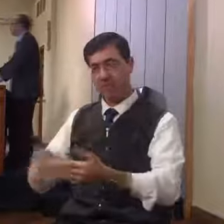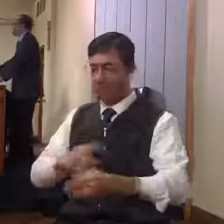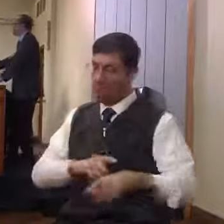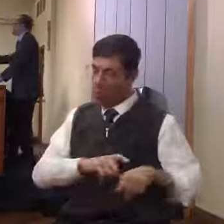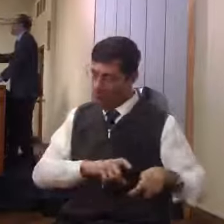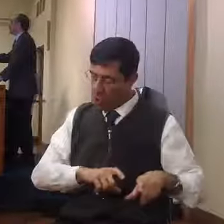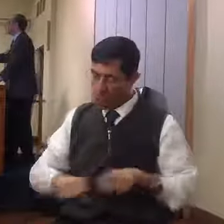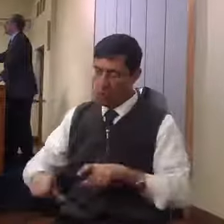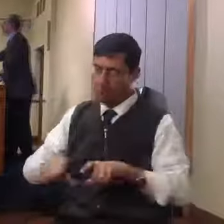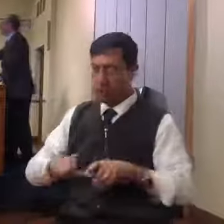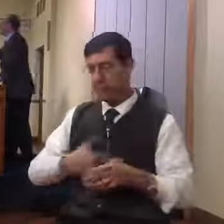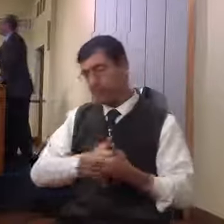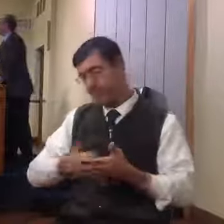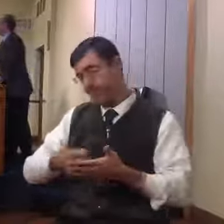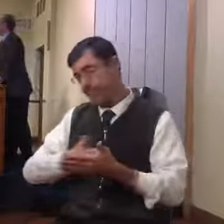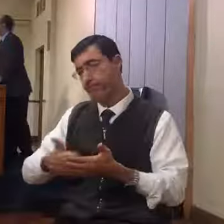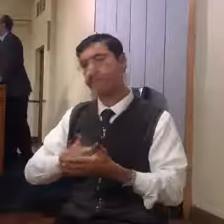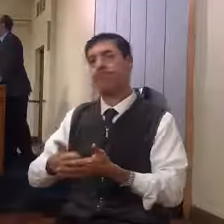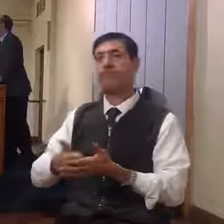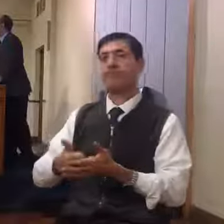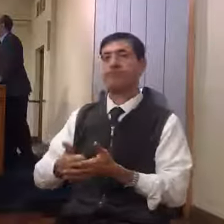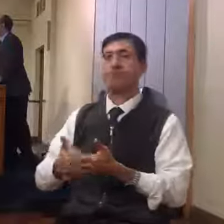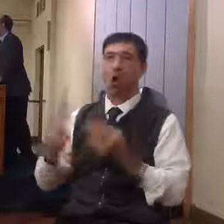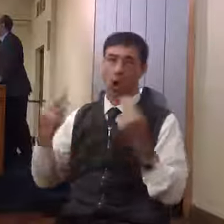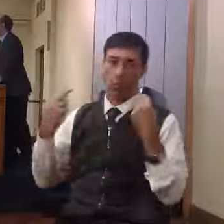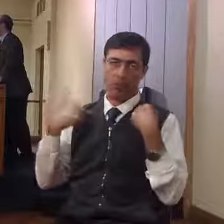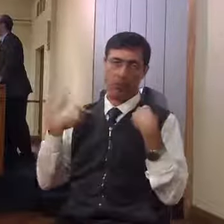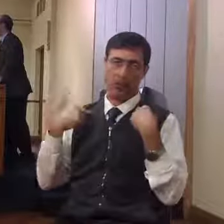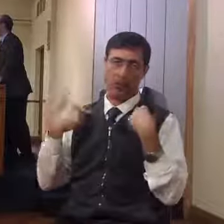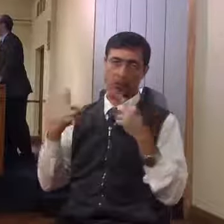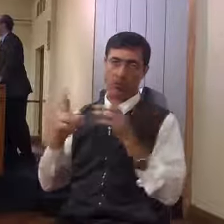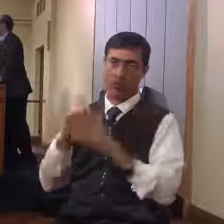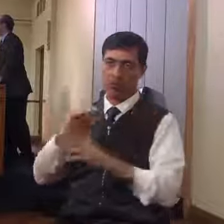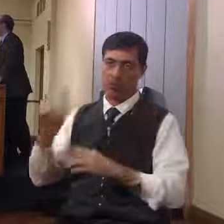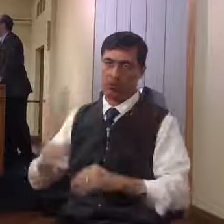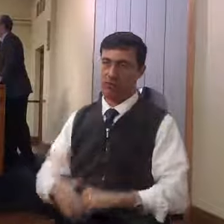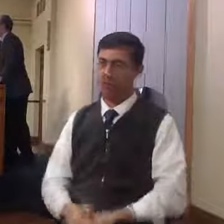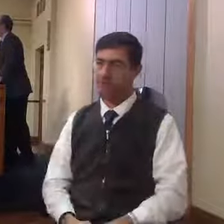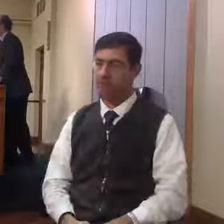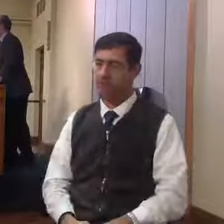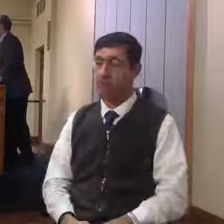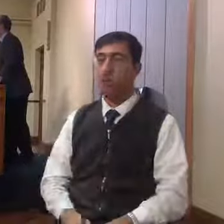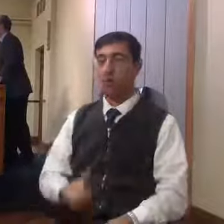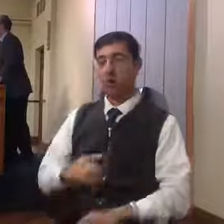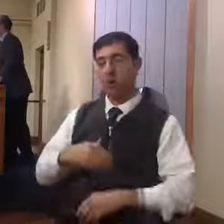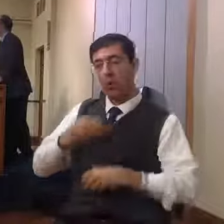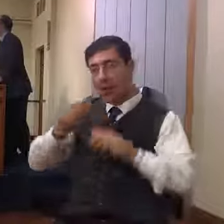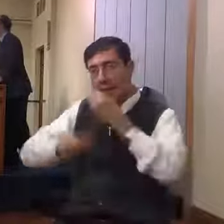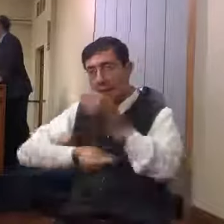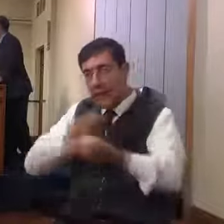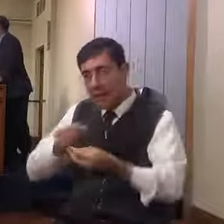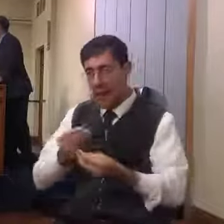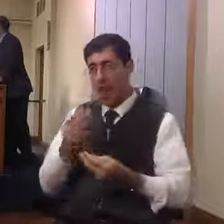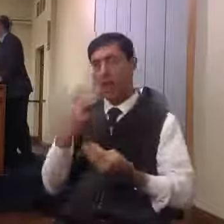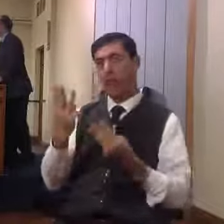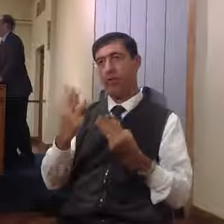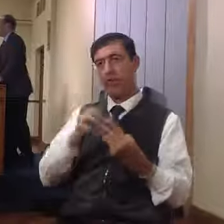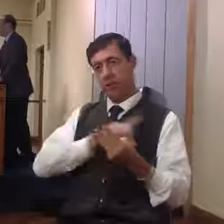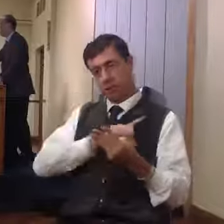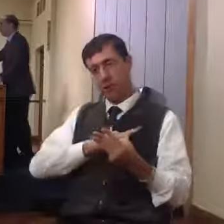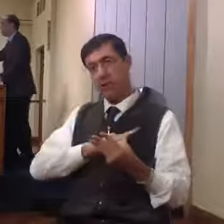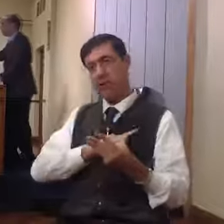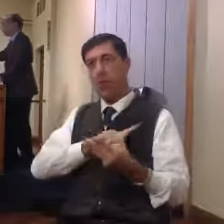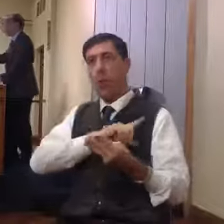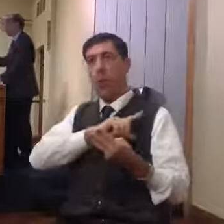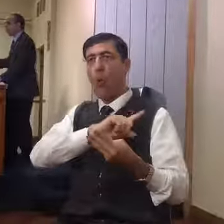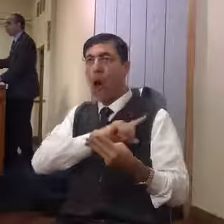world. My dear friend, I give you three reasons given to us in the passage here why we submit to the authorities.